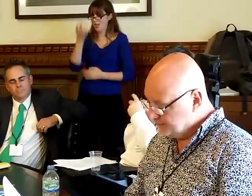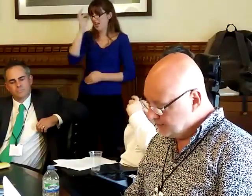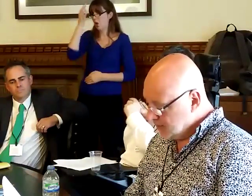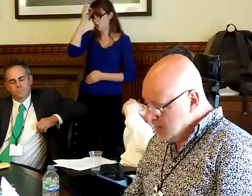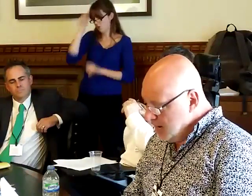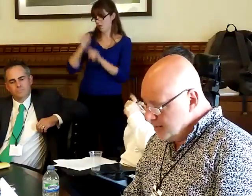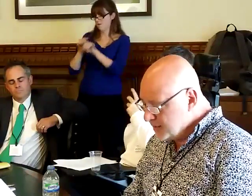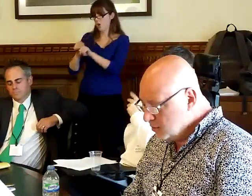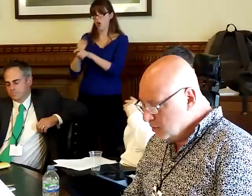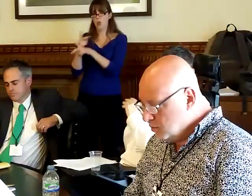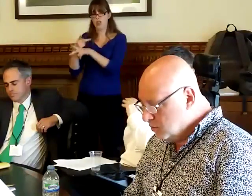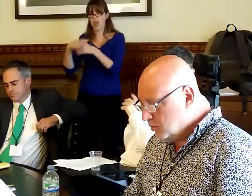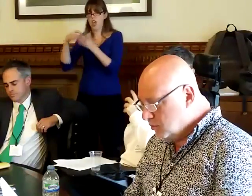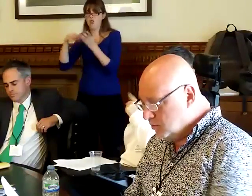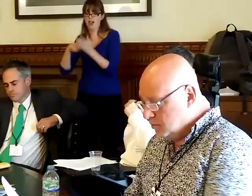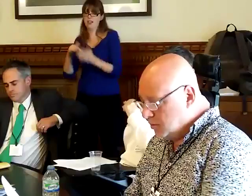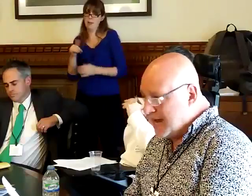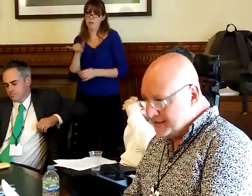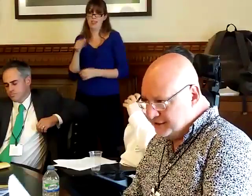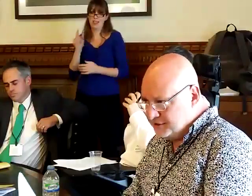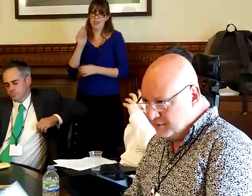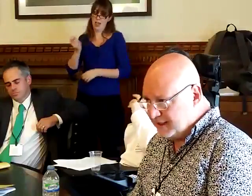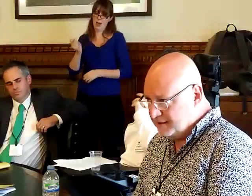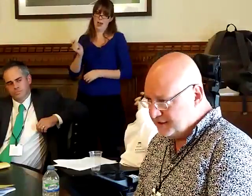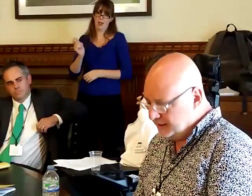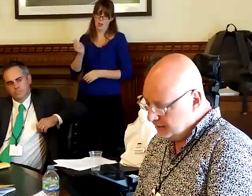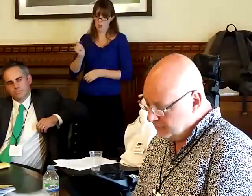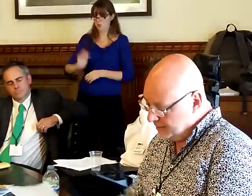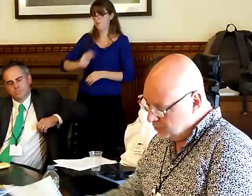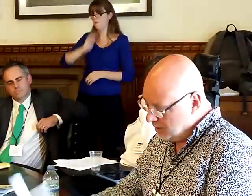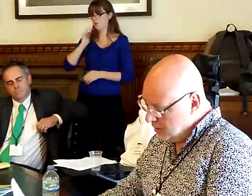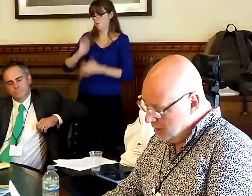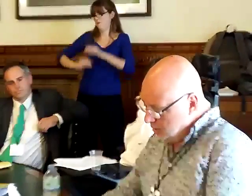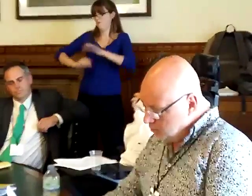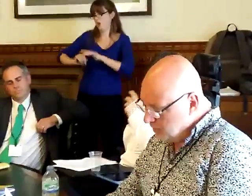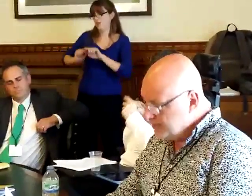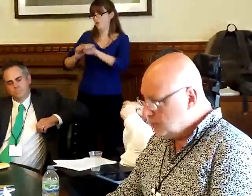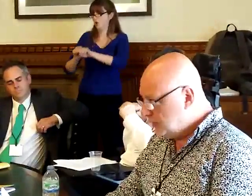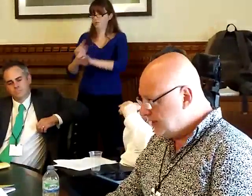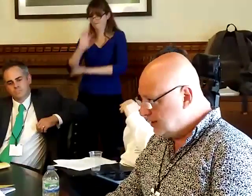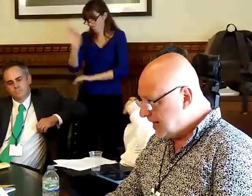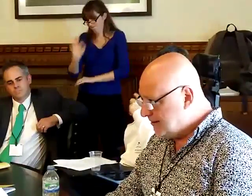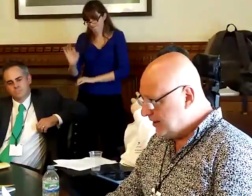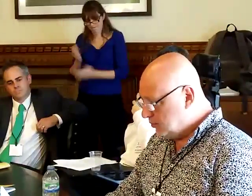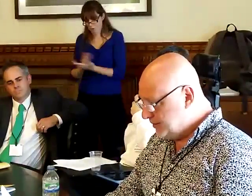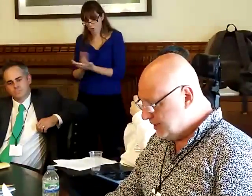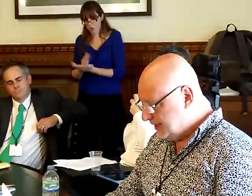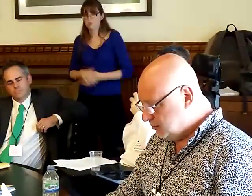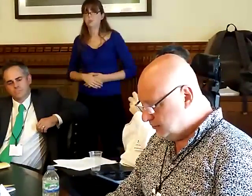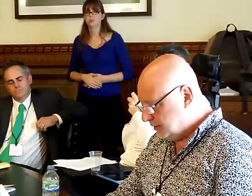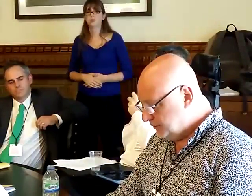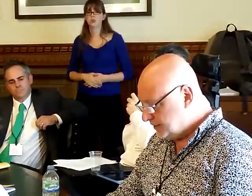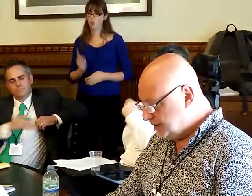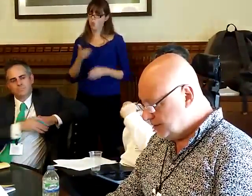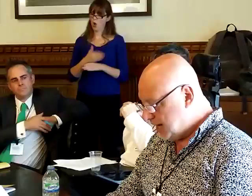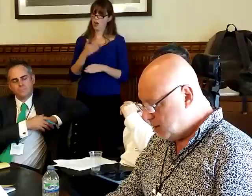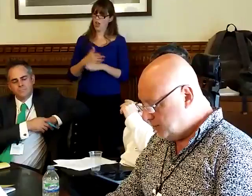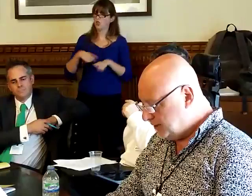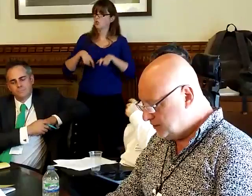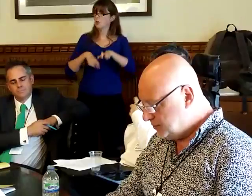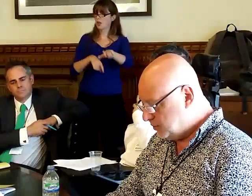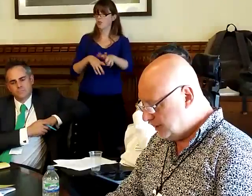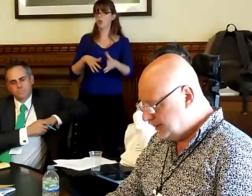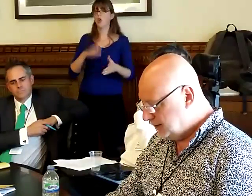Care Act. So what actions are we continuing with? Well, we're carrying on with the legal route